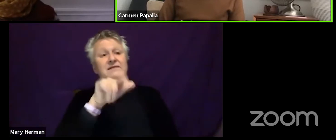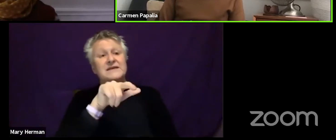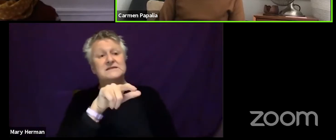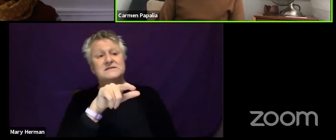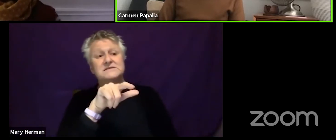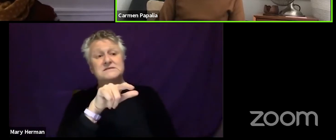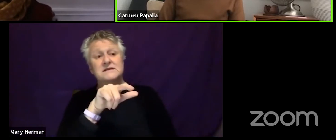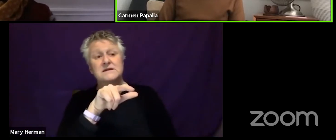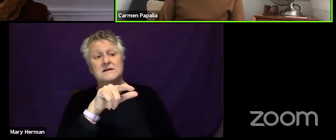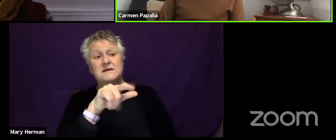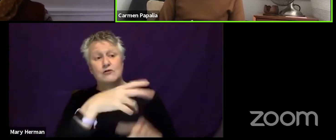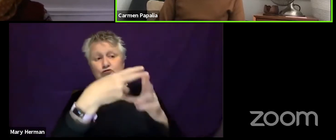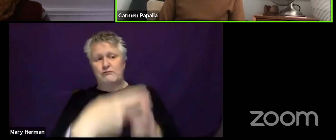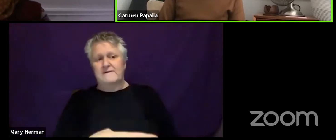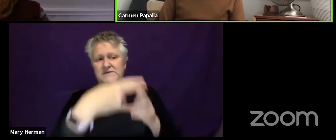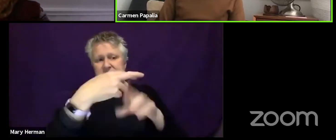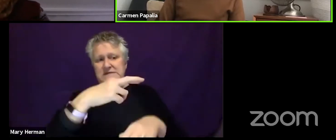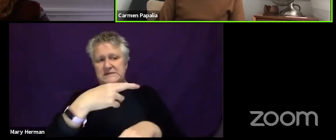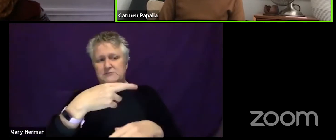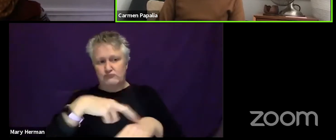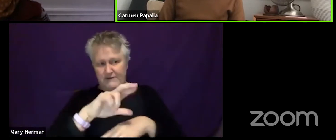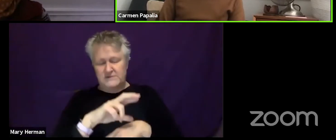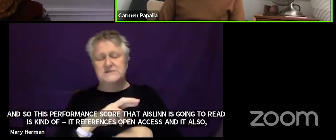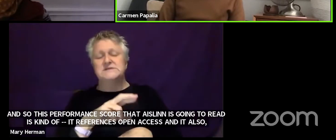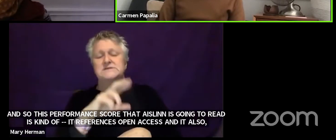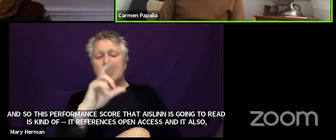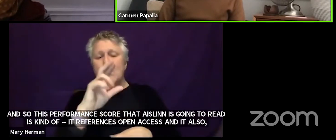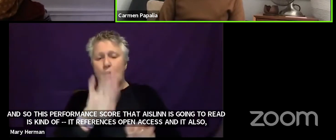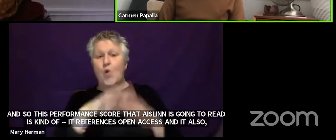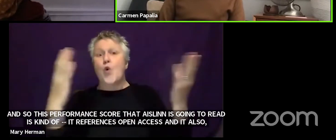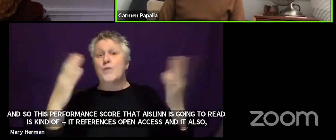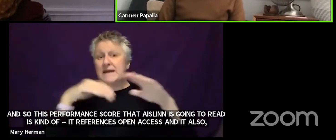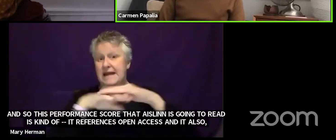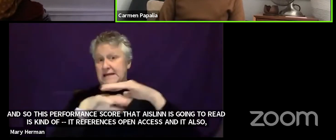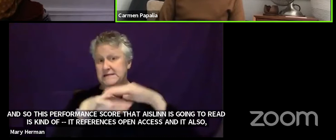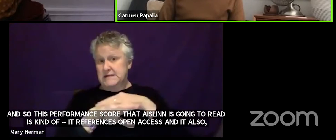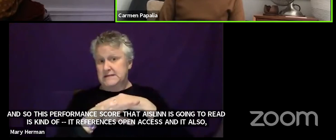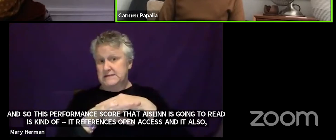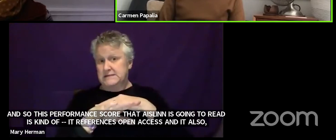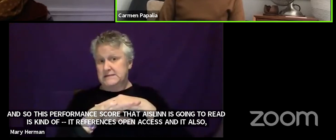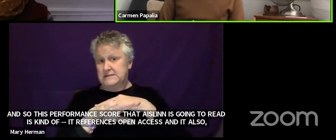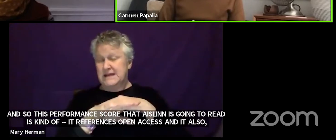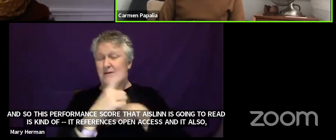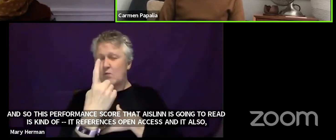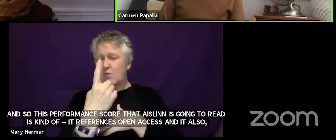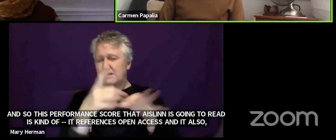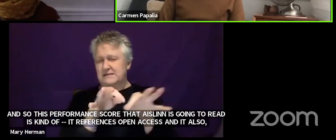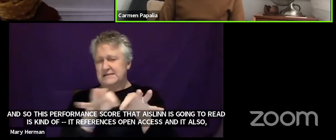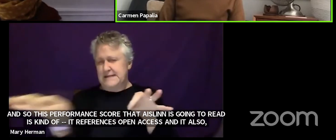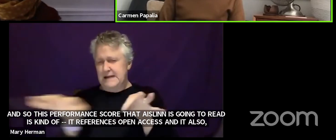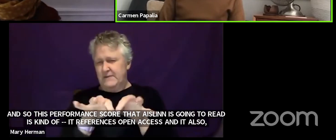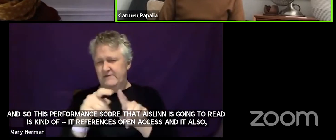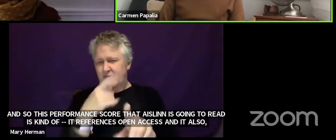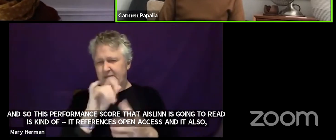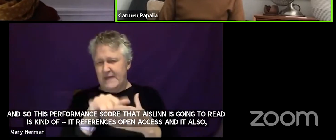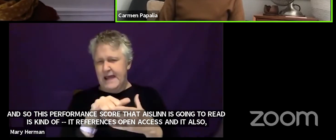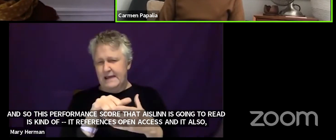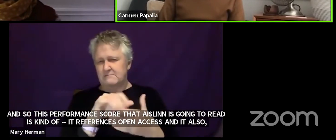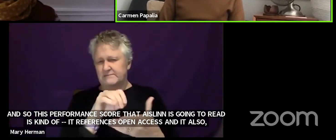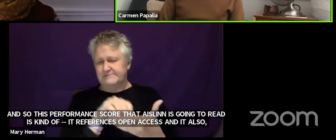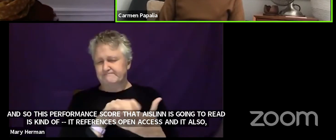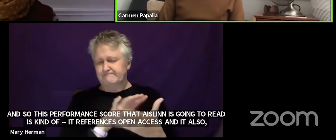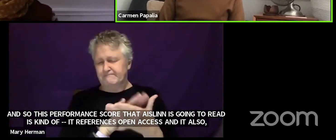and it includes one of its, a statement from it as well.